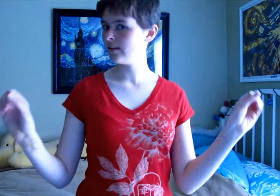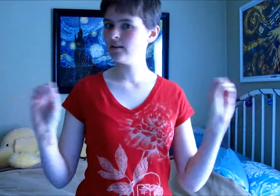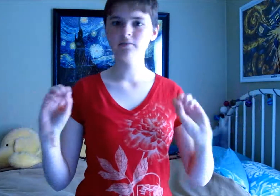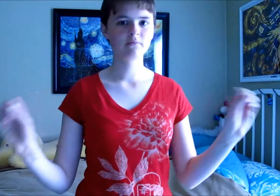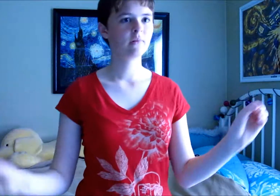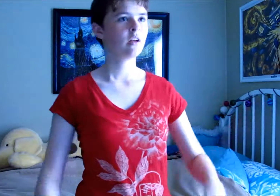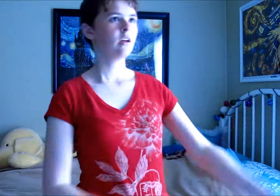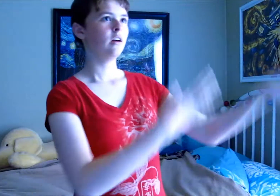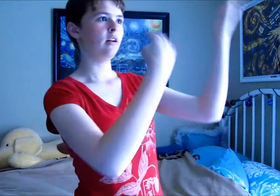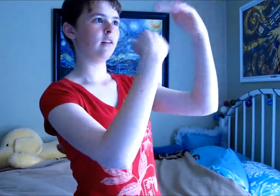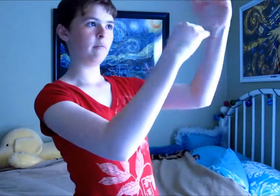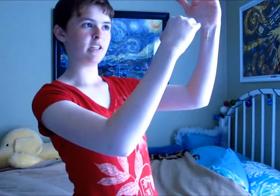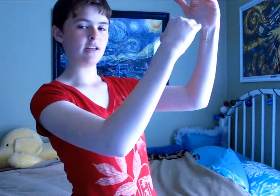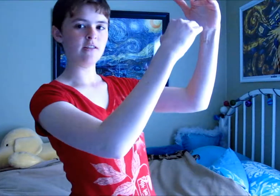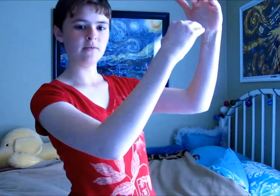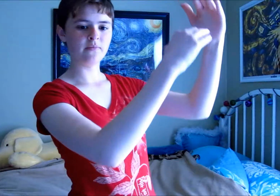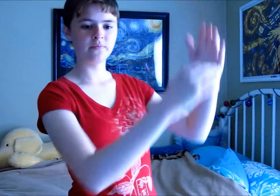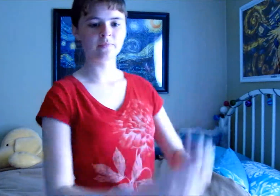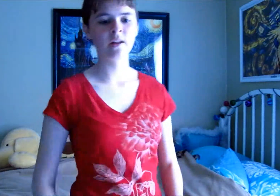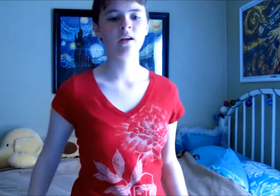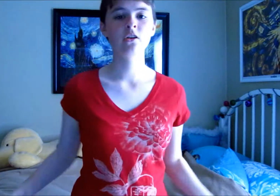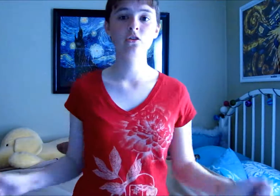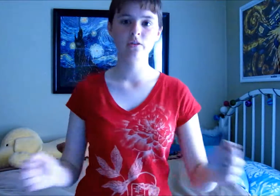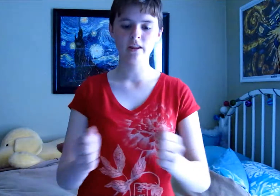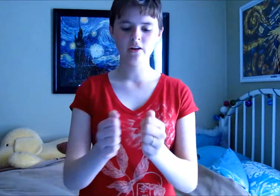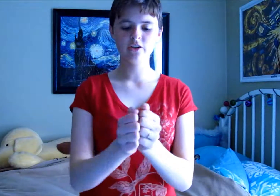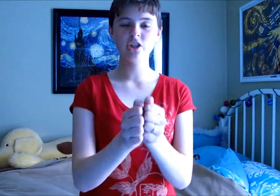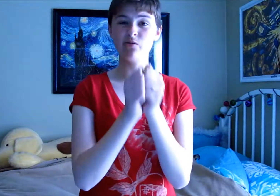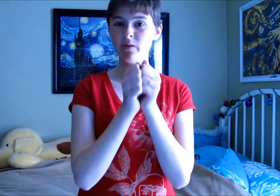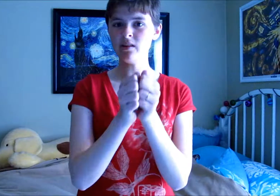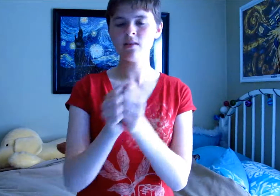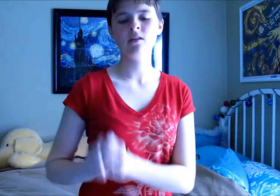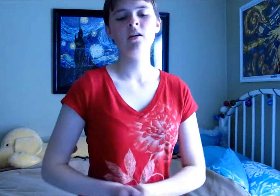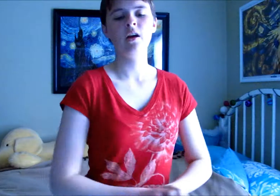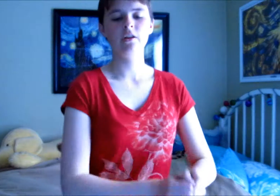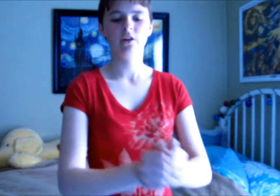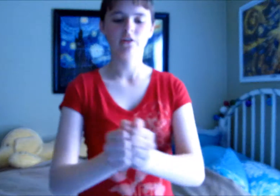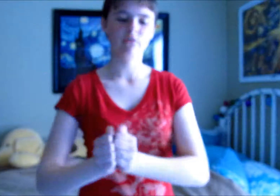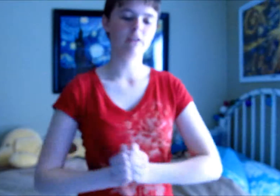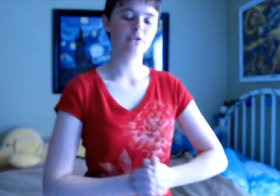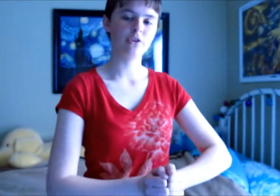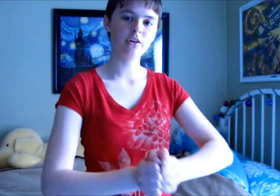nothing. Unlimited. Together is just with. And you're going to do it in a circle.